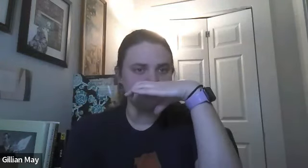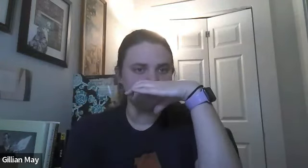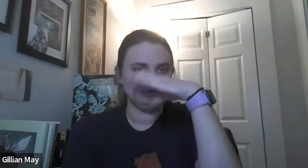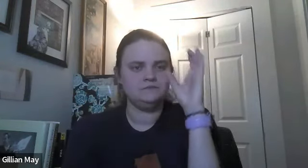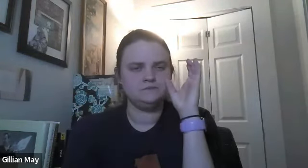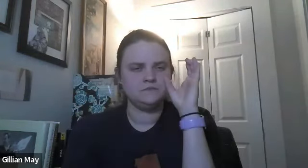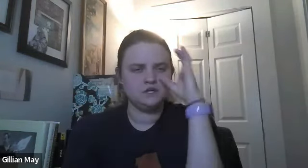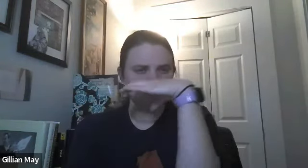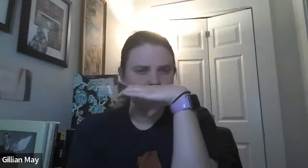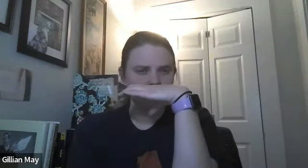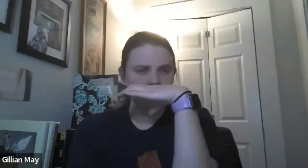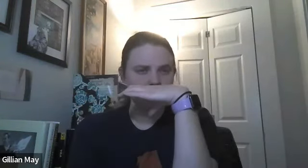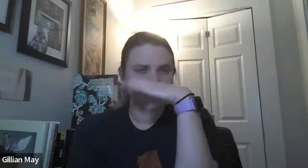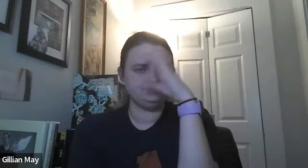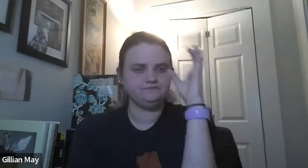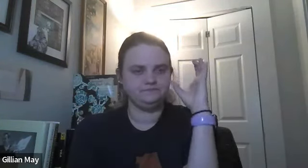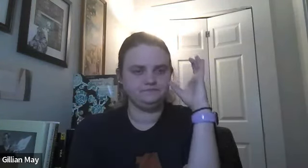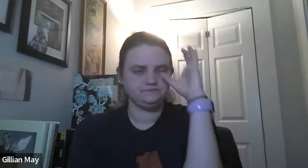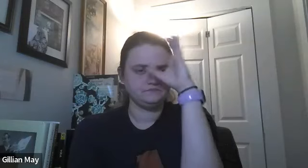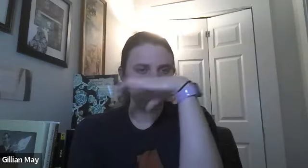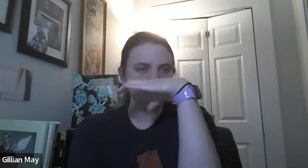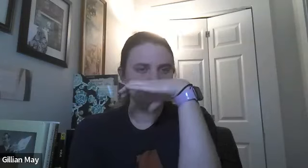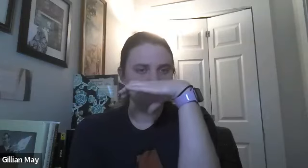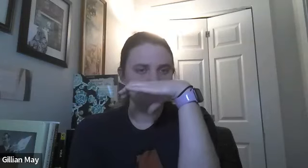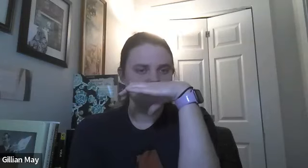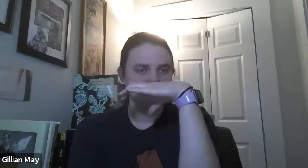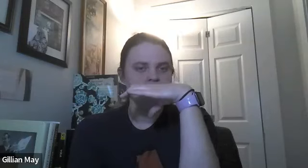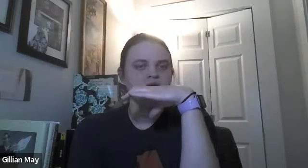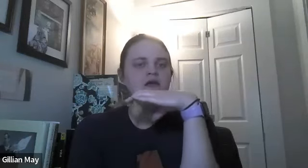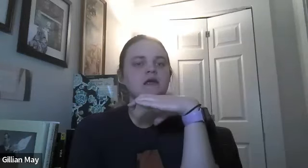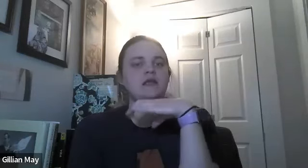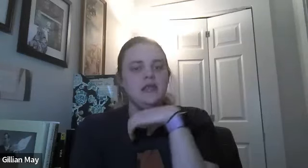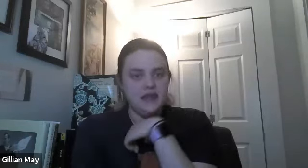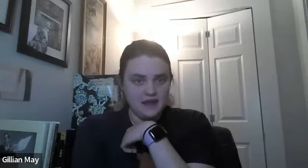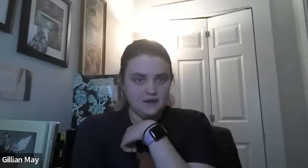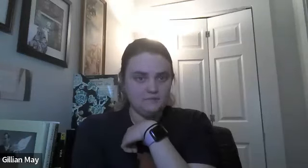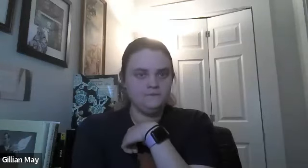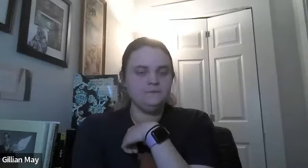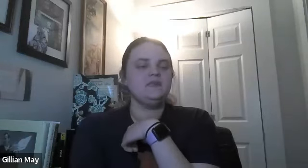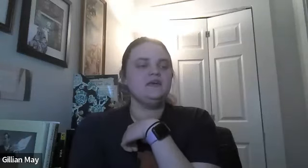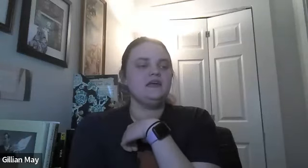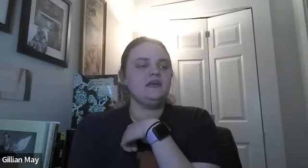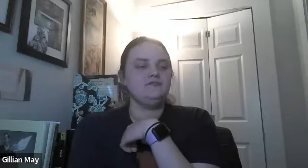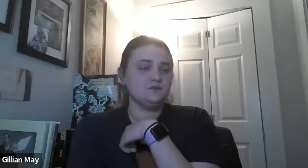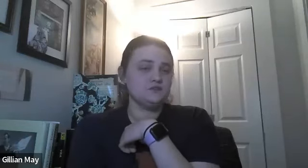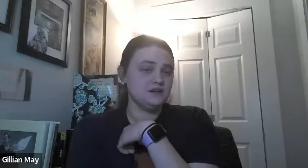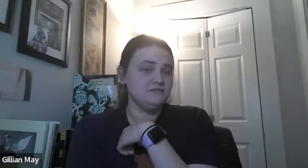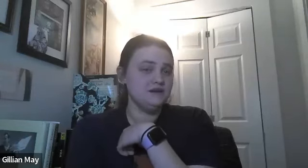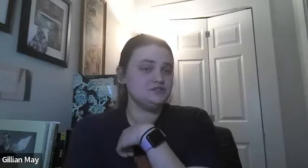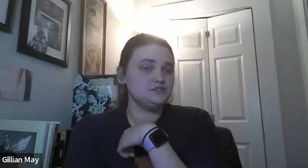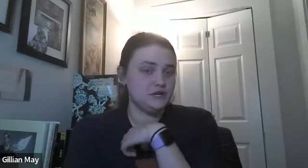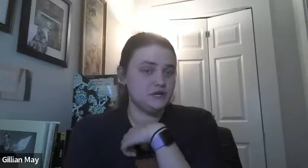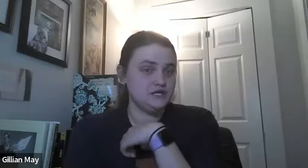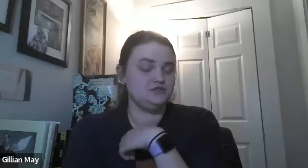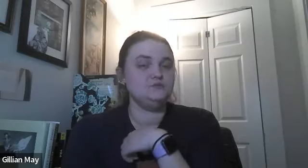strange. Strange. Strange. Now, if you were talking about a stranger, someone